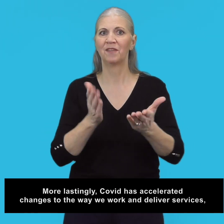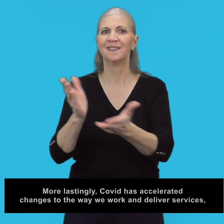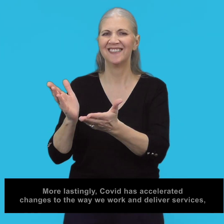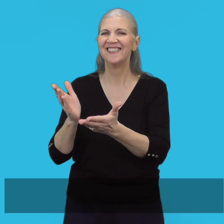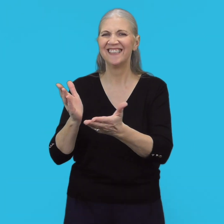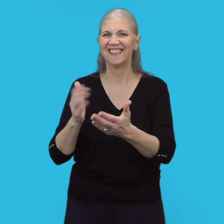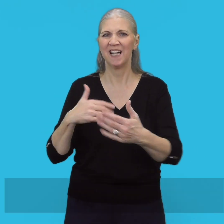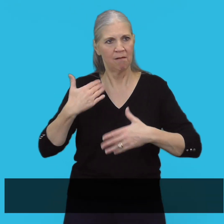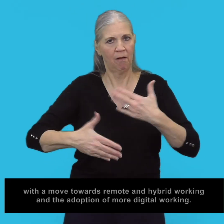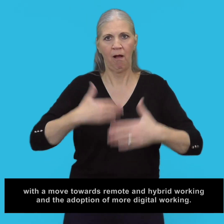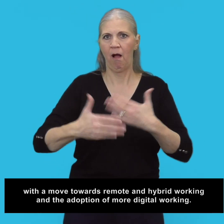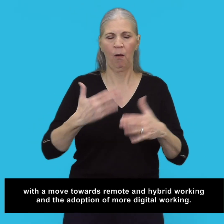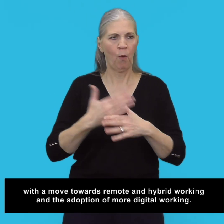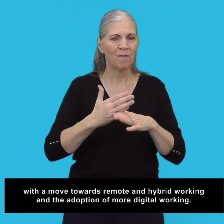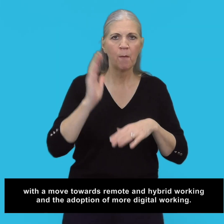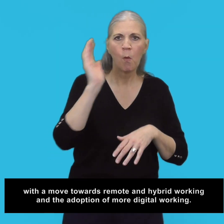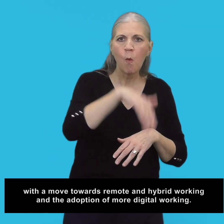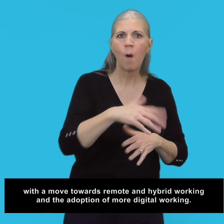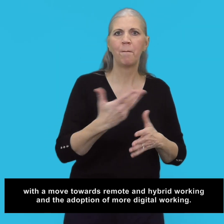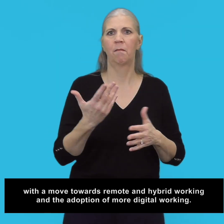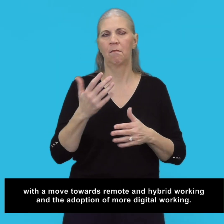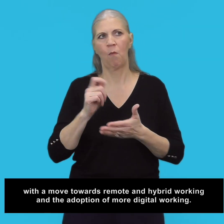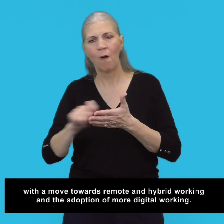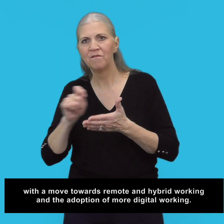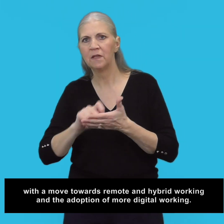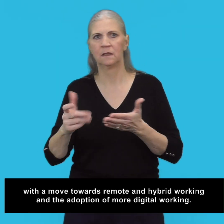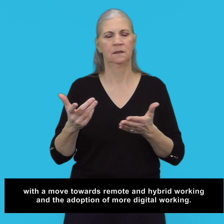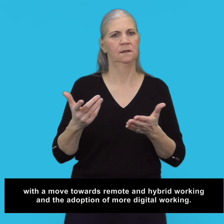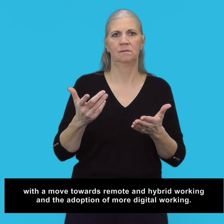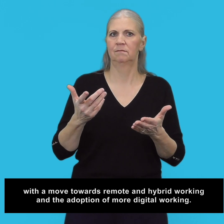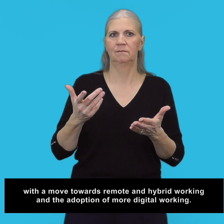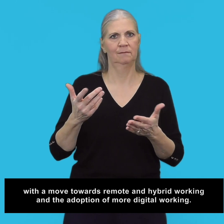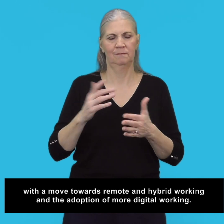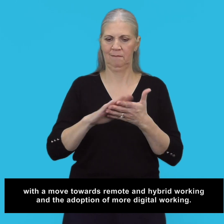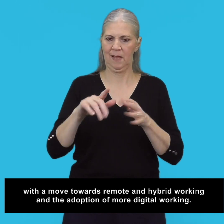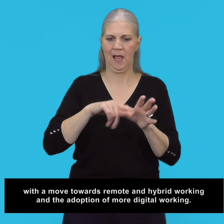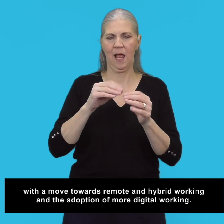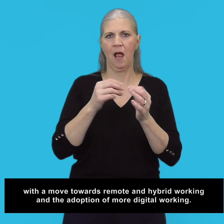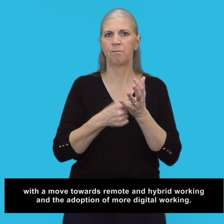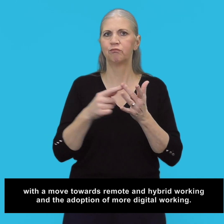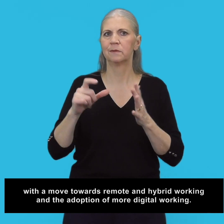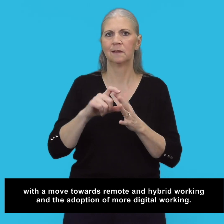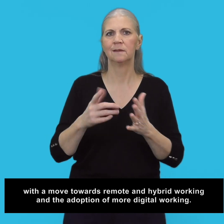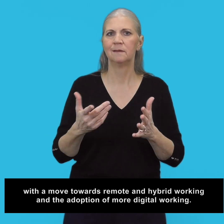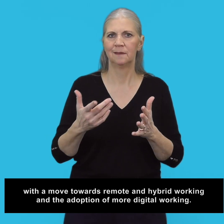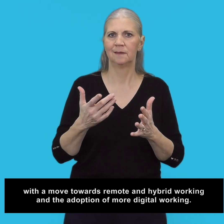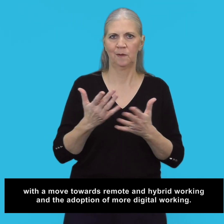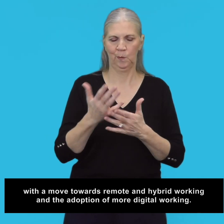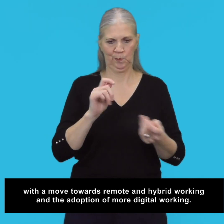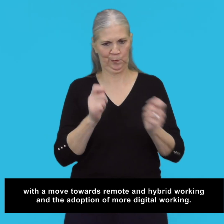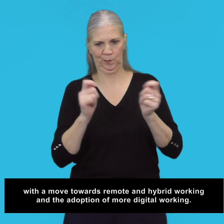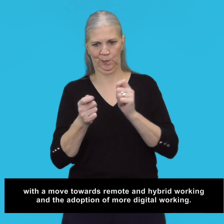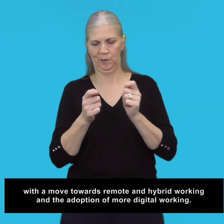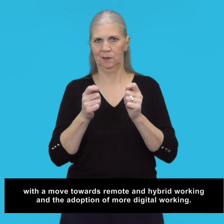with a move towards remote and hybrid working and the adoption of more digital